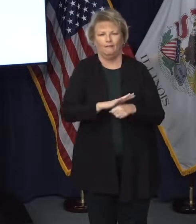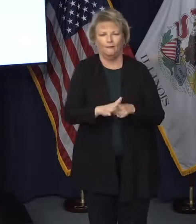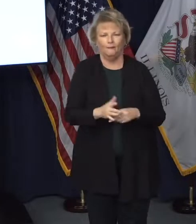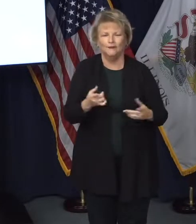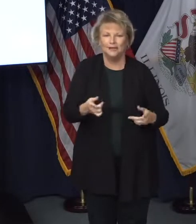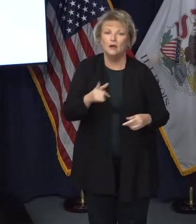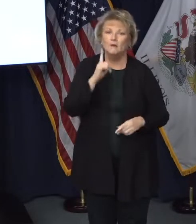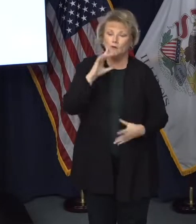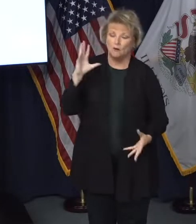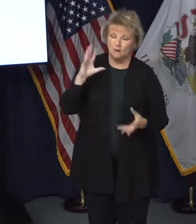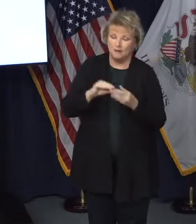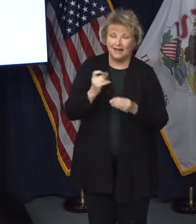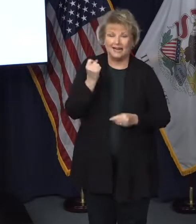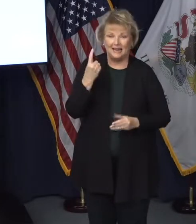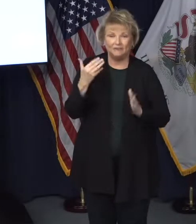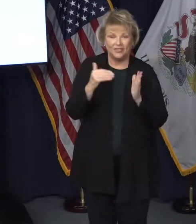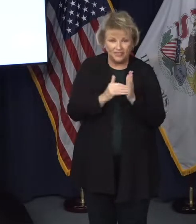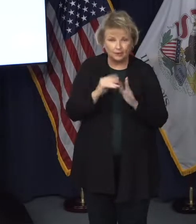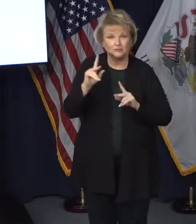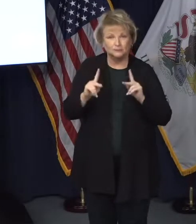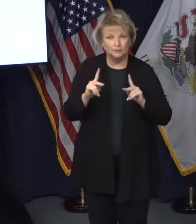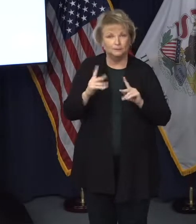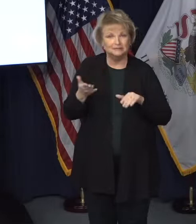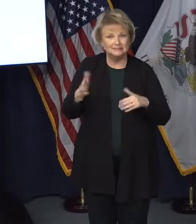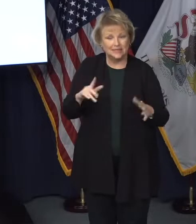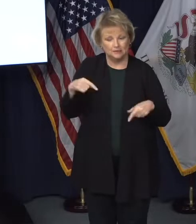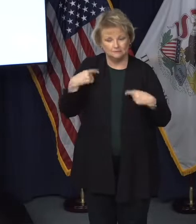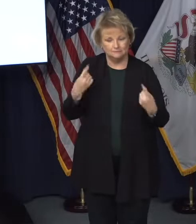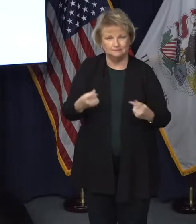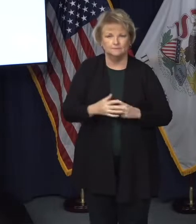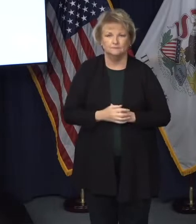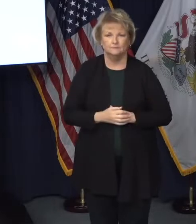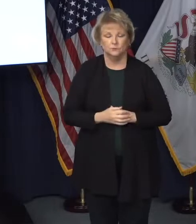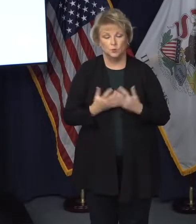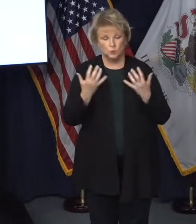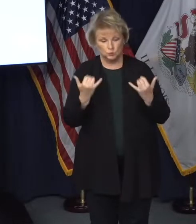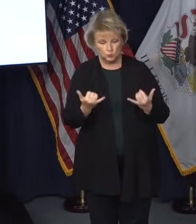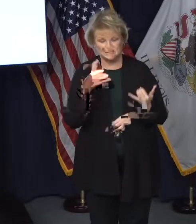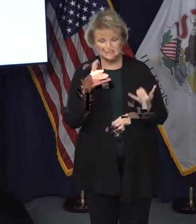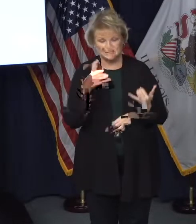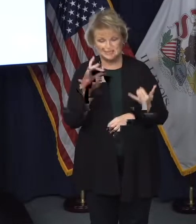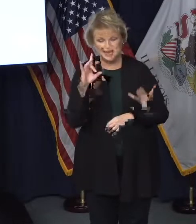of over 11,000 lives lost. Today, we are reporting